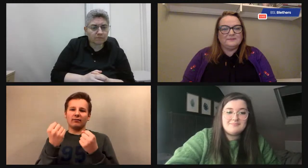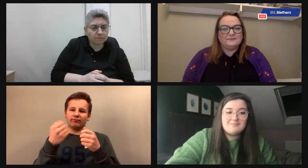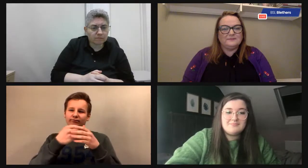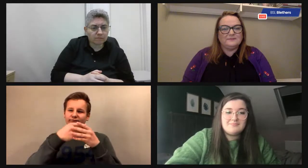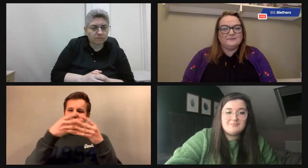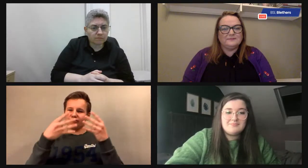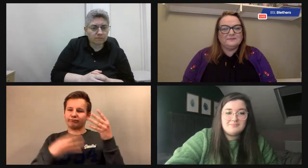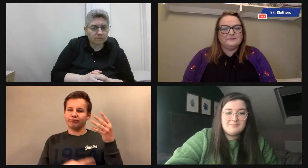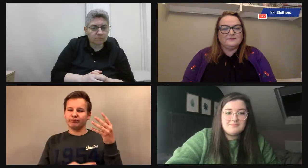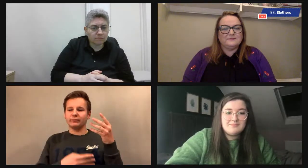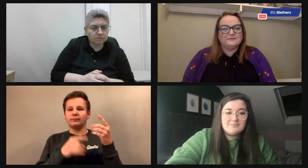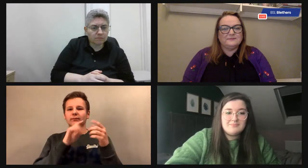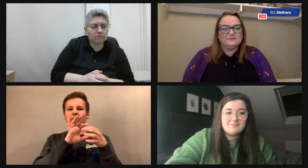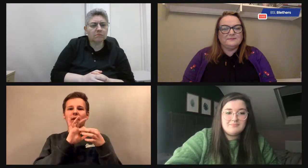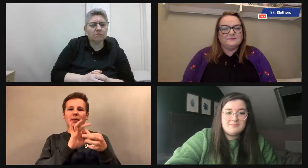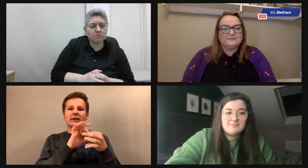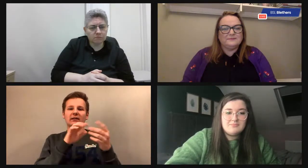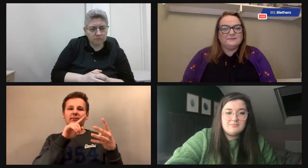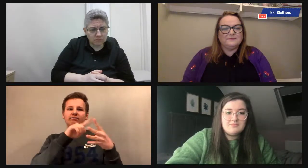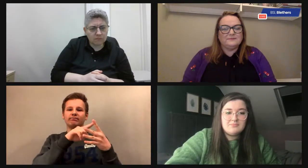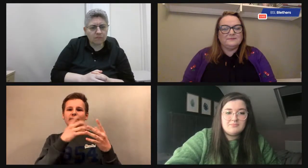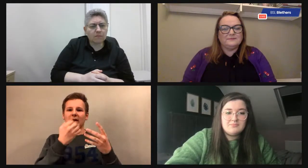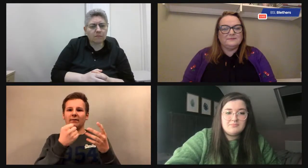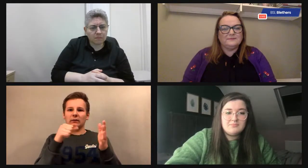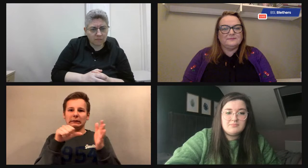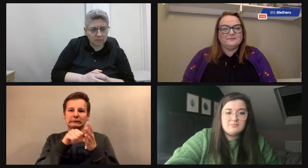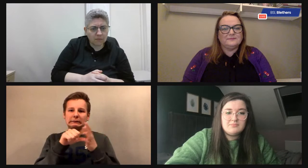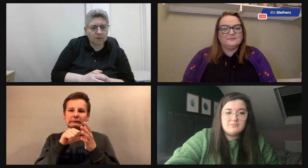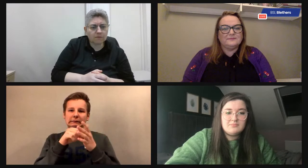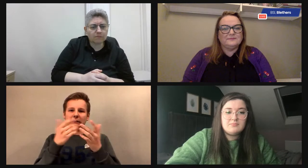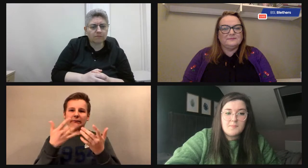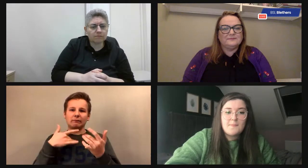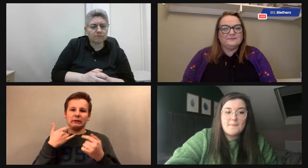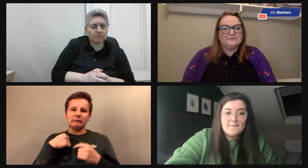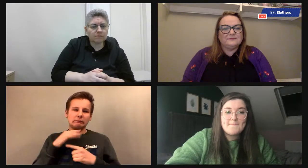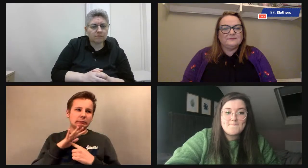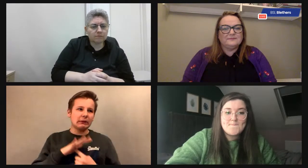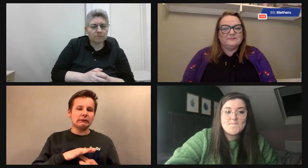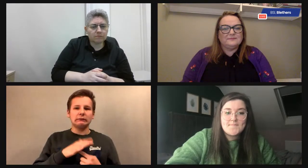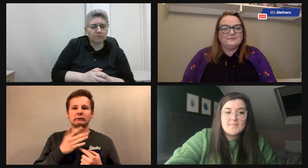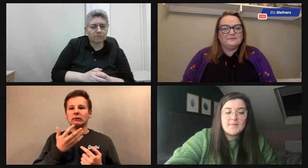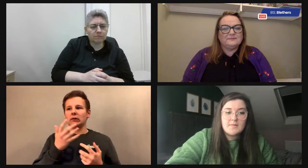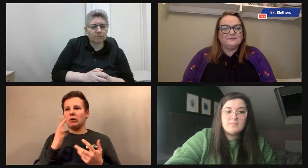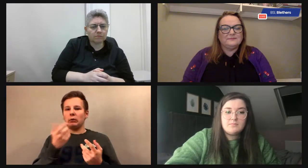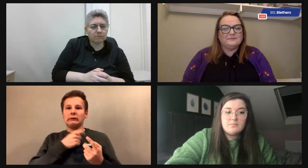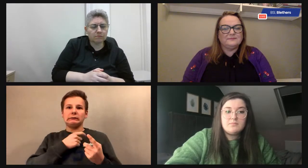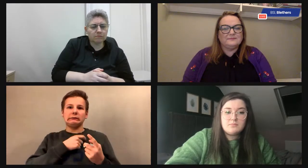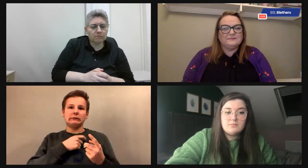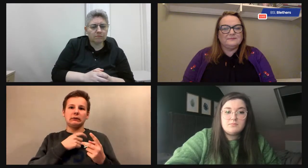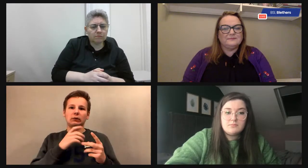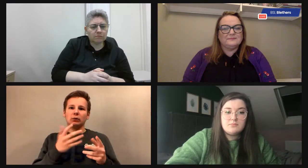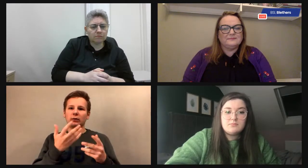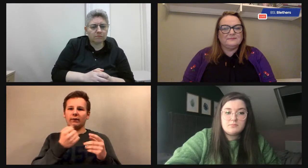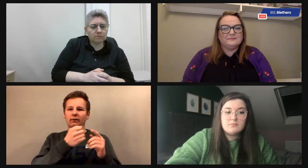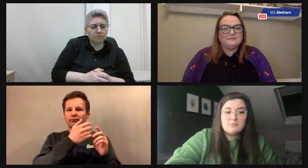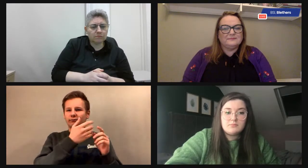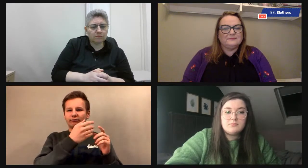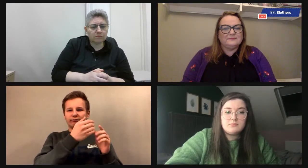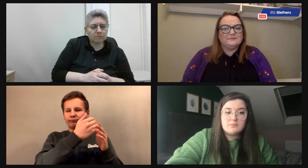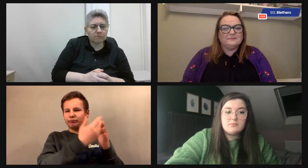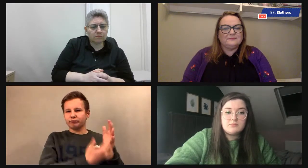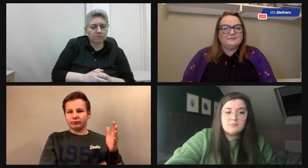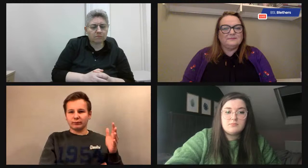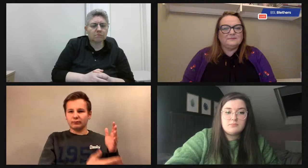I think mental health can mean so many things, and it could be related to feelings of feeling low